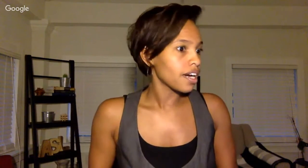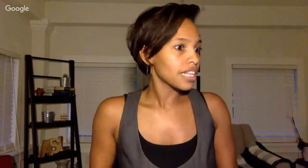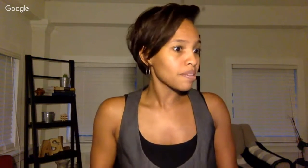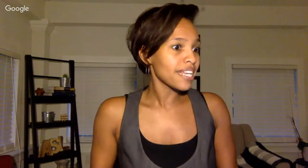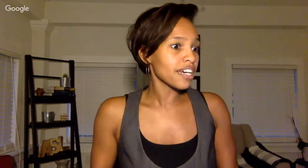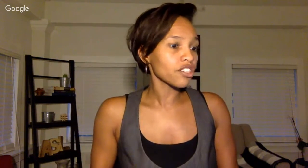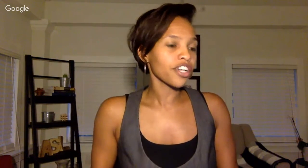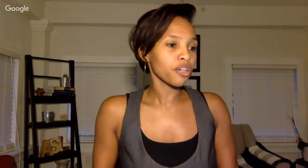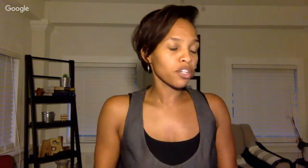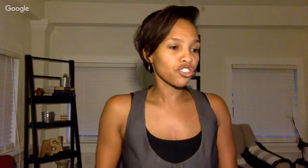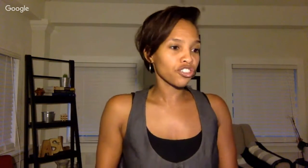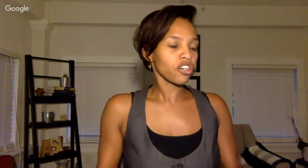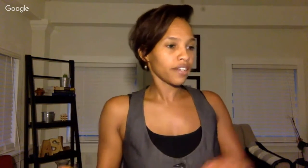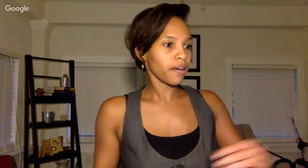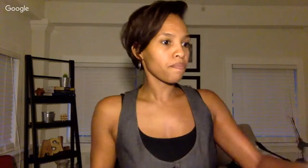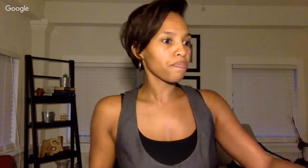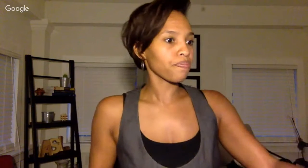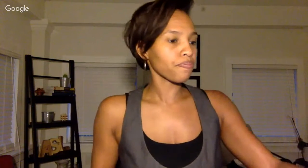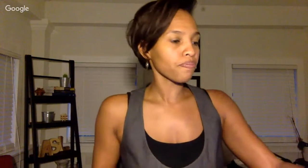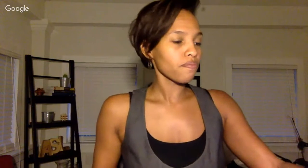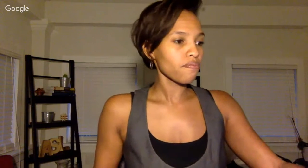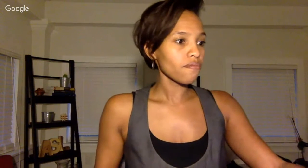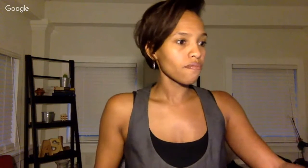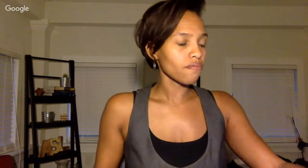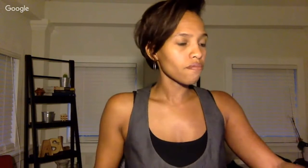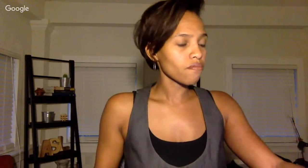Let me take a look at your blood sugar log. Yeah.